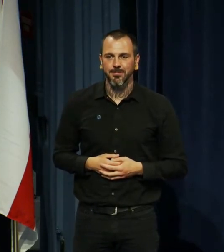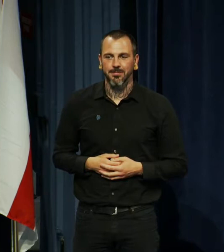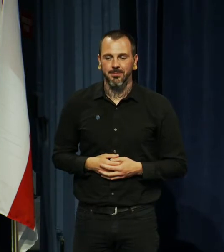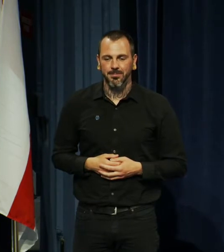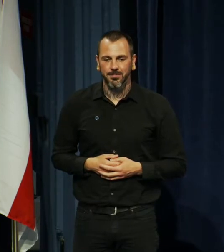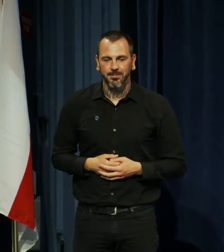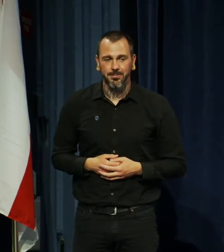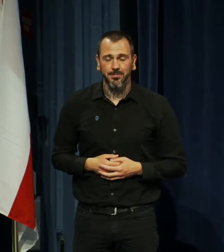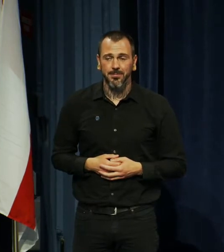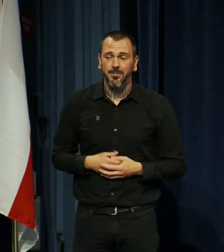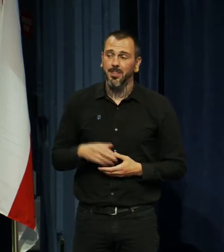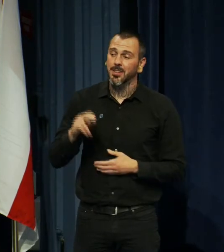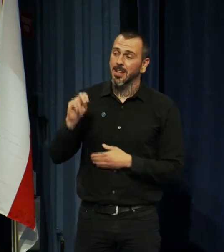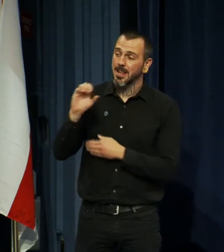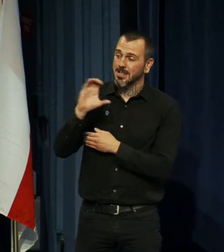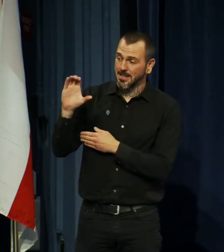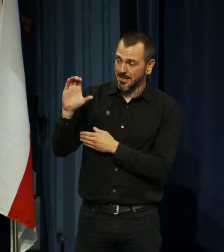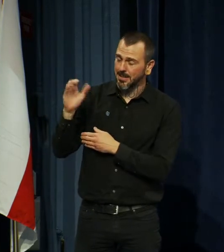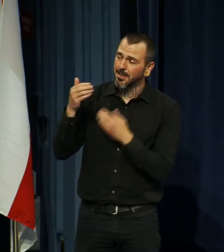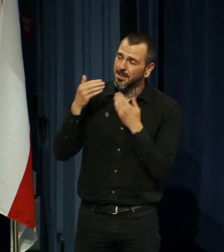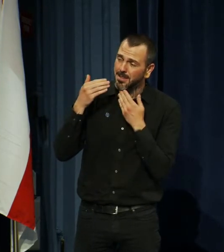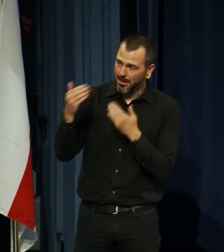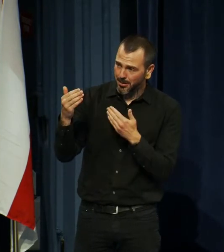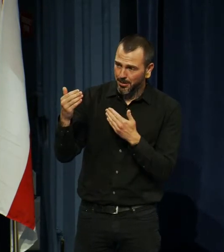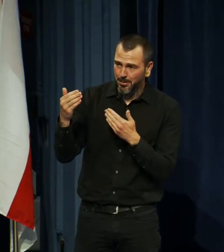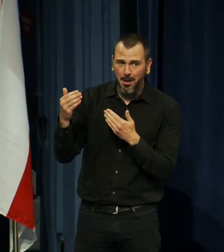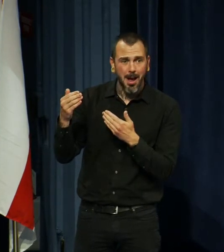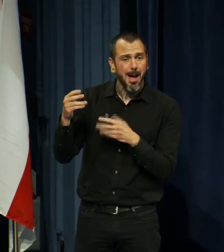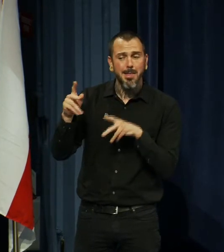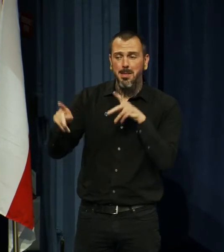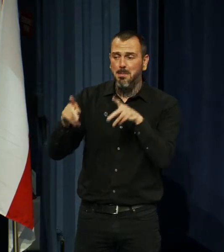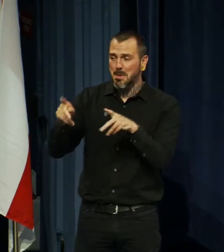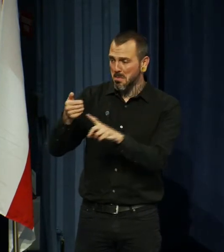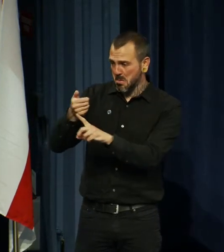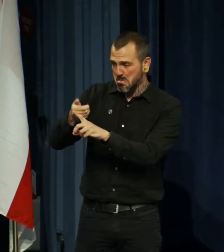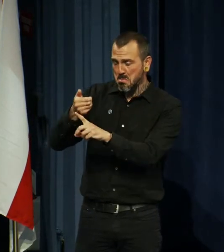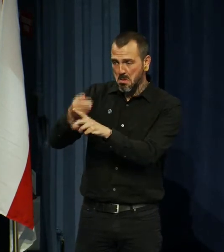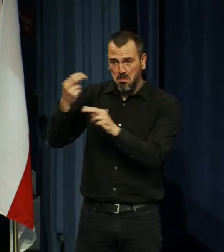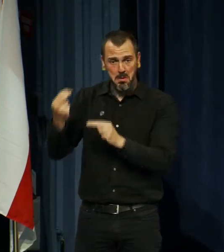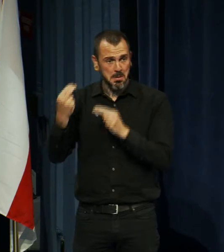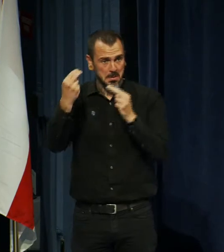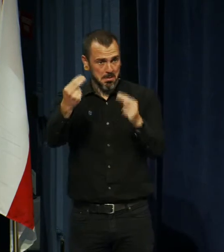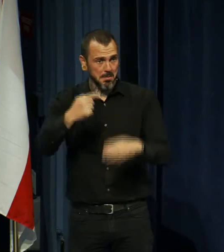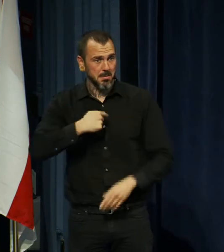stand on guard for